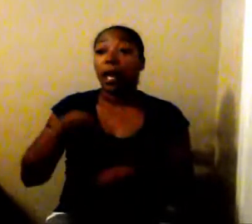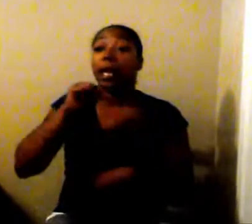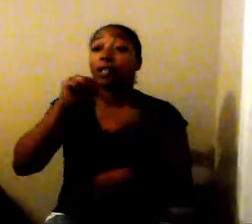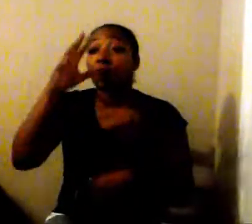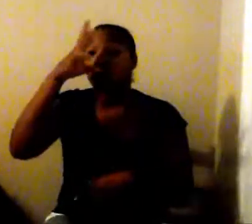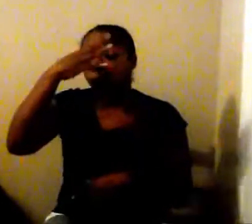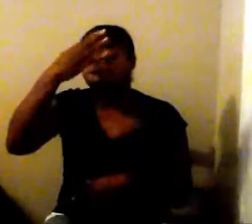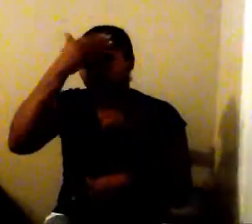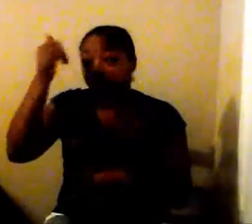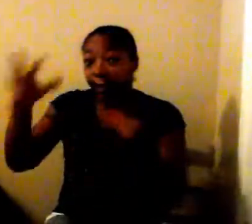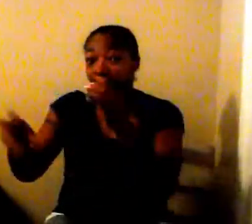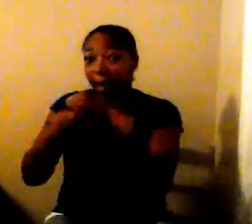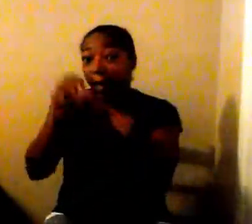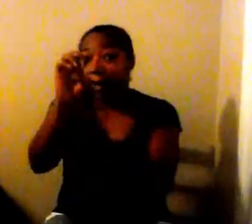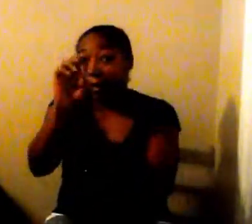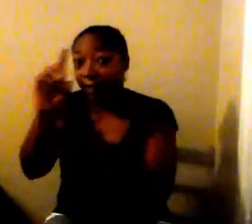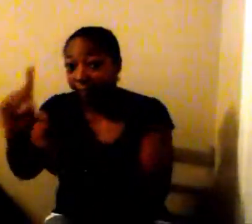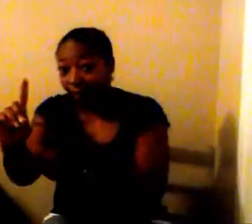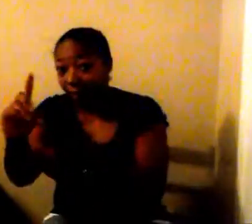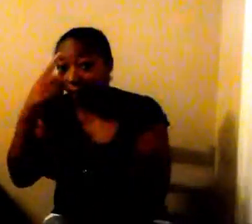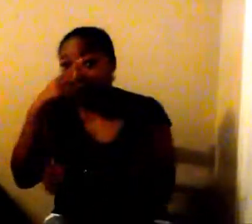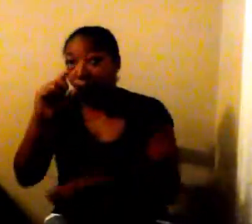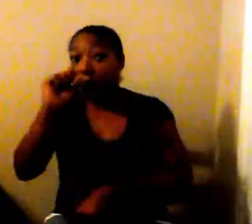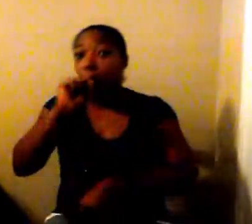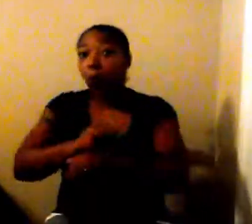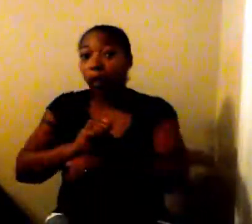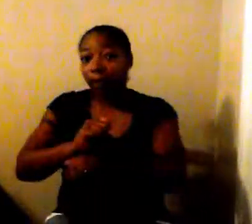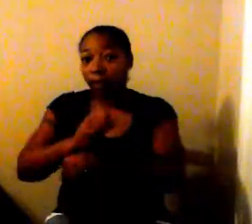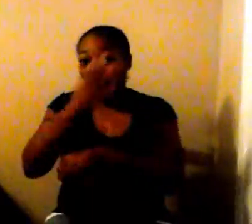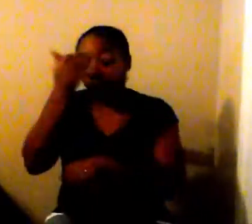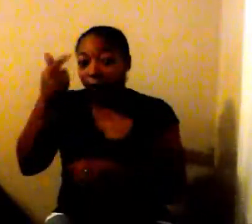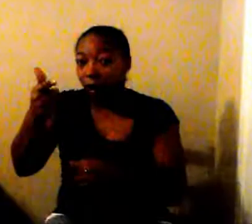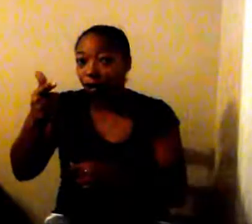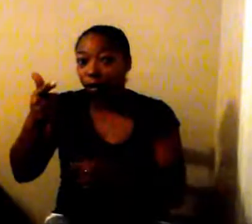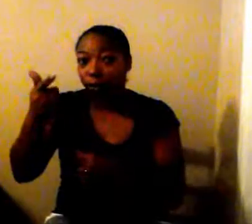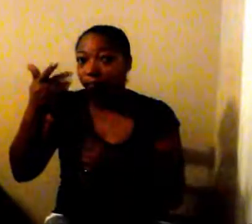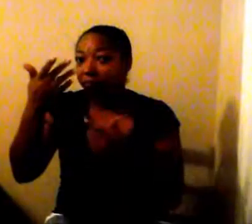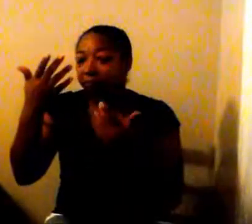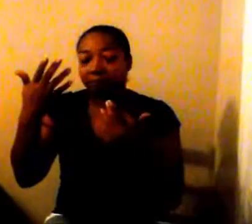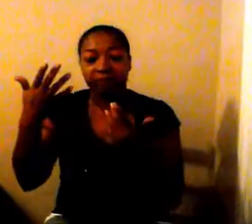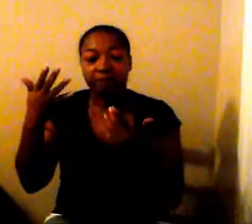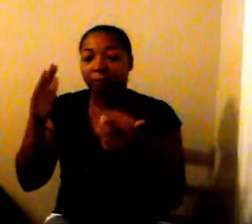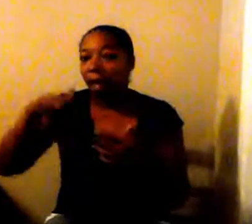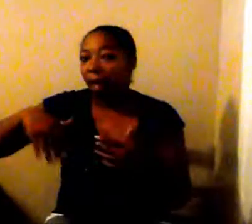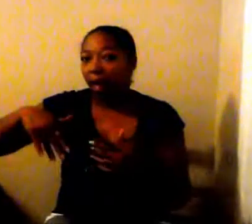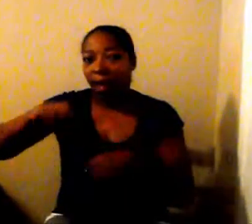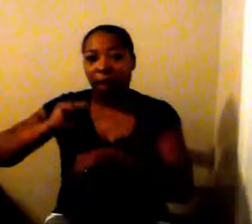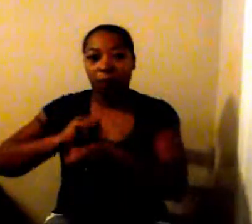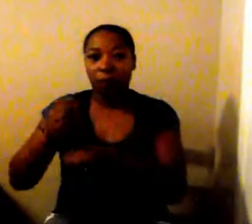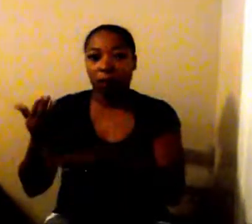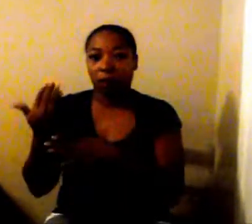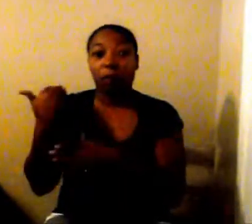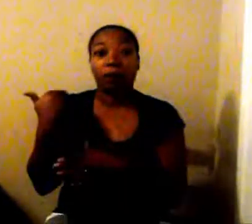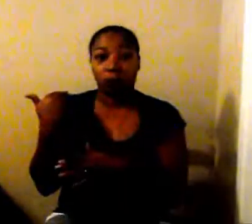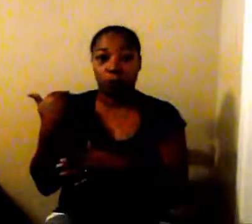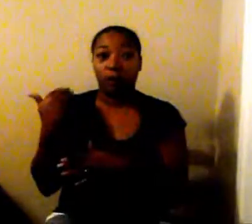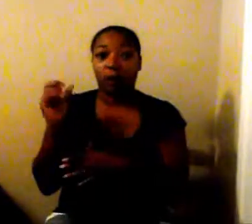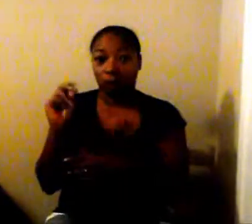And don't forget to add ED for worked, because you haven't worked before,